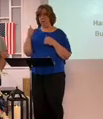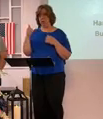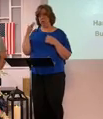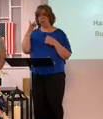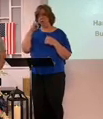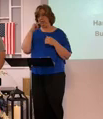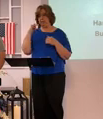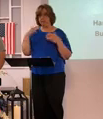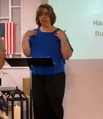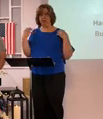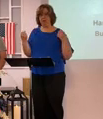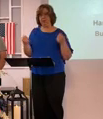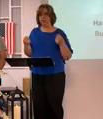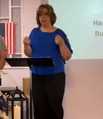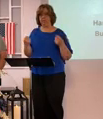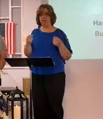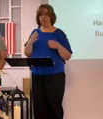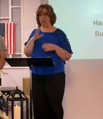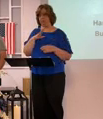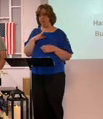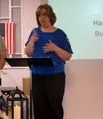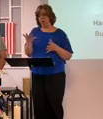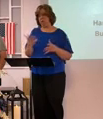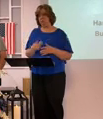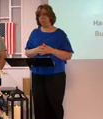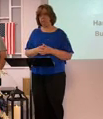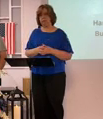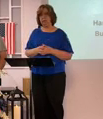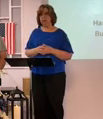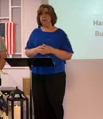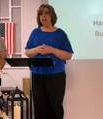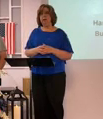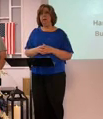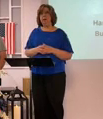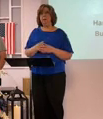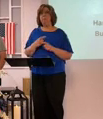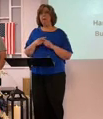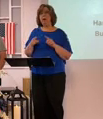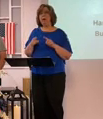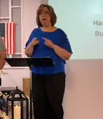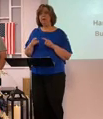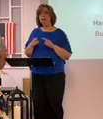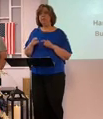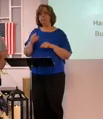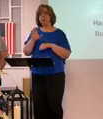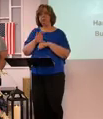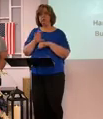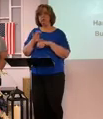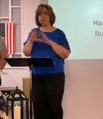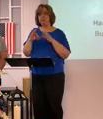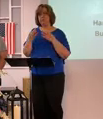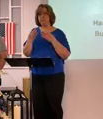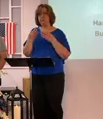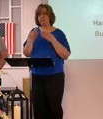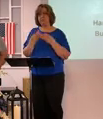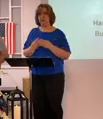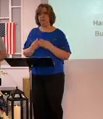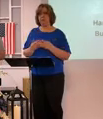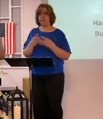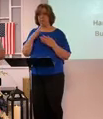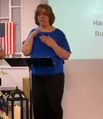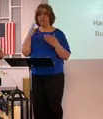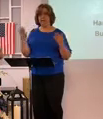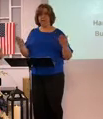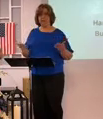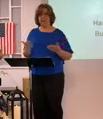I took it for granted. And you guys being there, I felt so bad for everybody else. I'm like, no, I don't